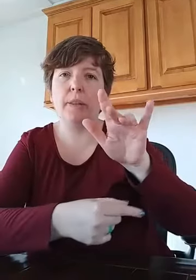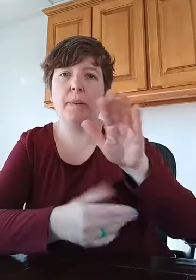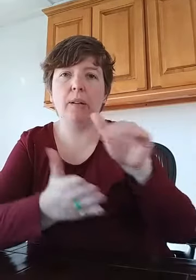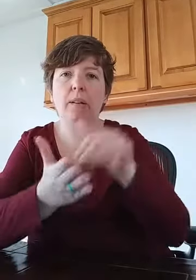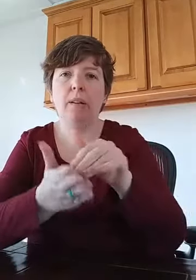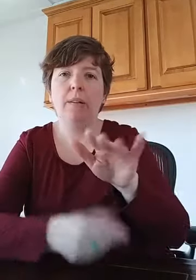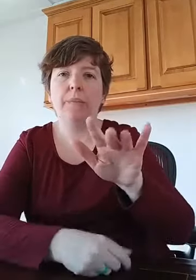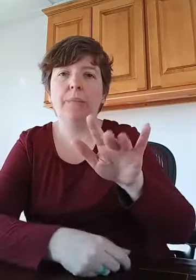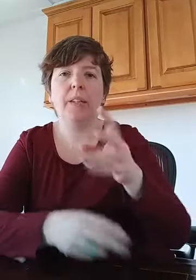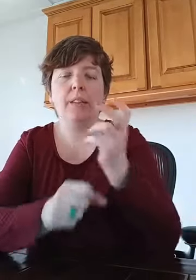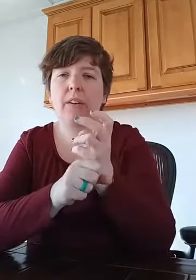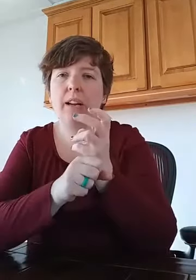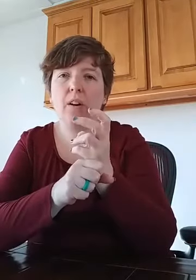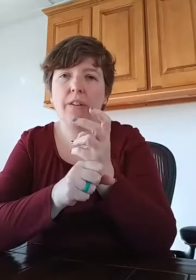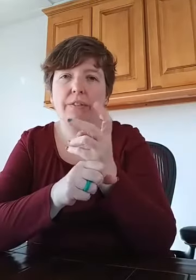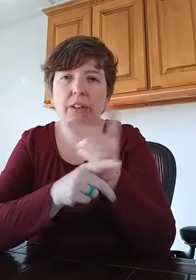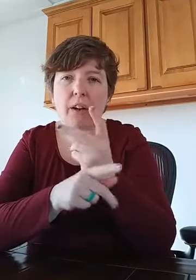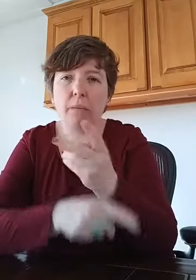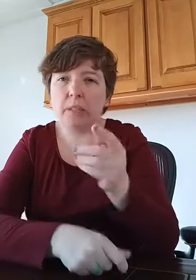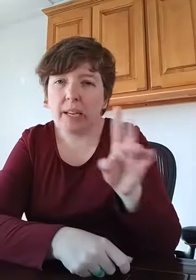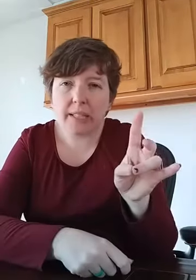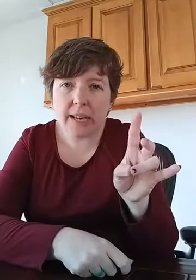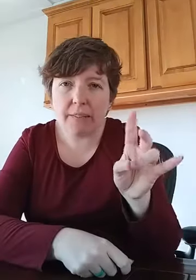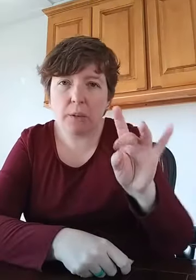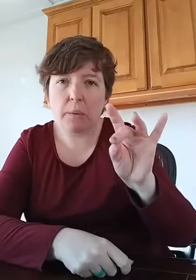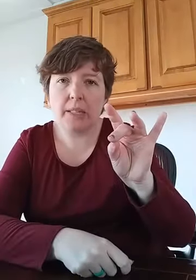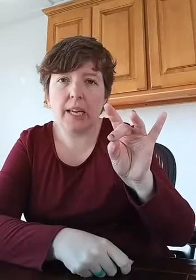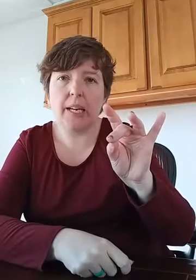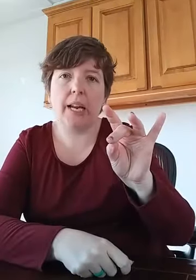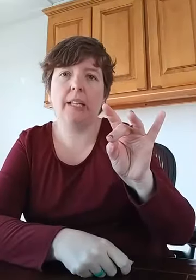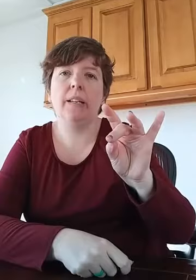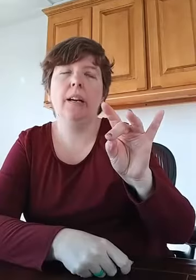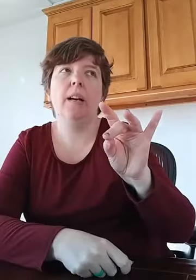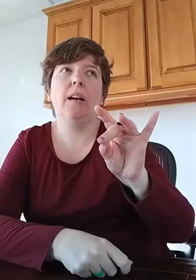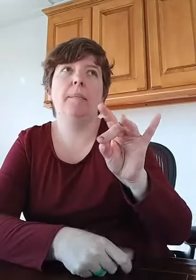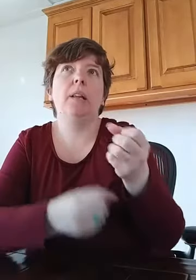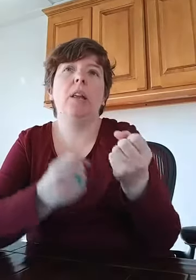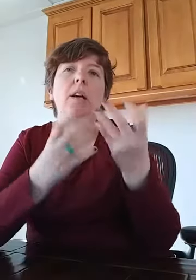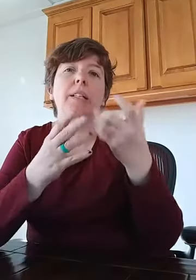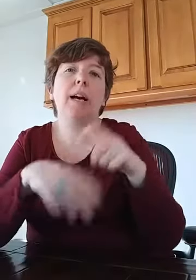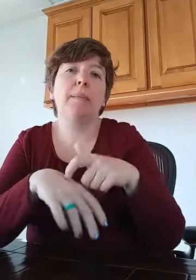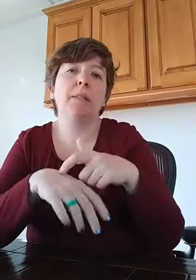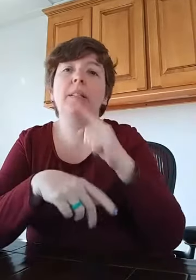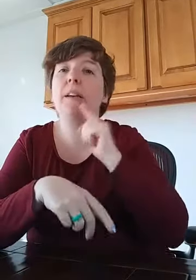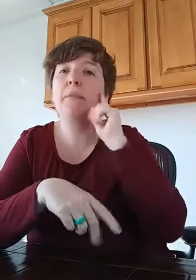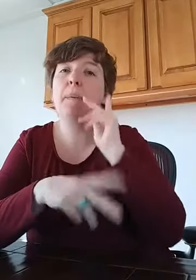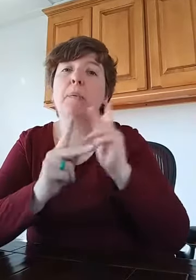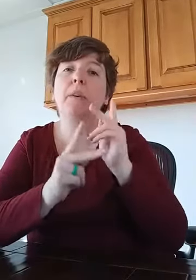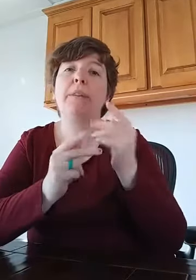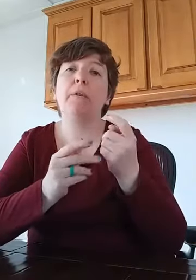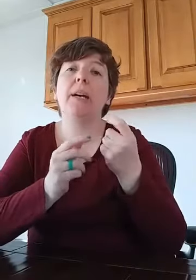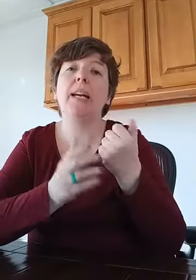middle, they're kind of hard to figure out, was that a 7 or was that an 8? A lot of times deaf people will give you a